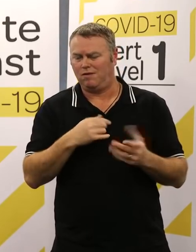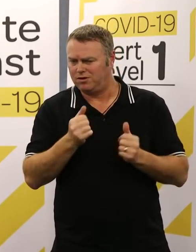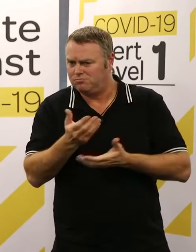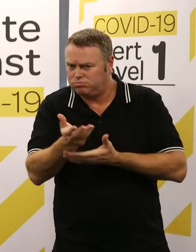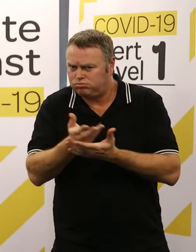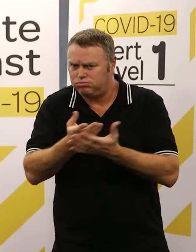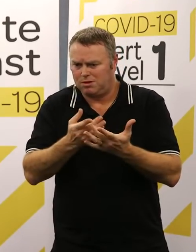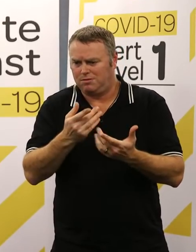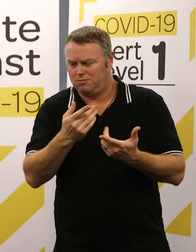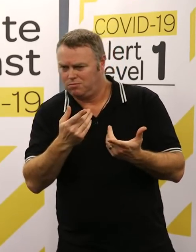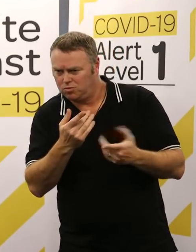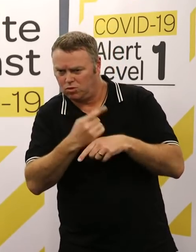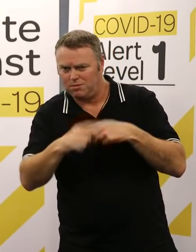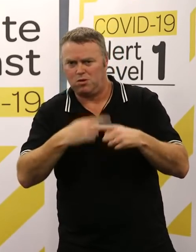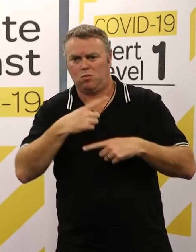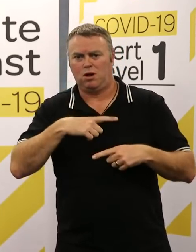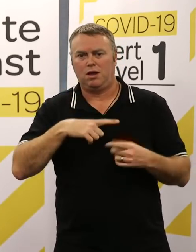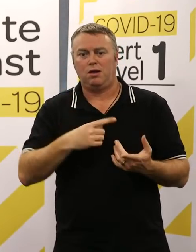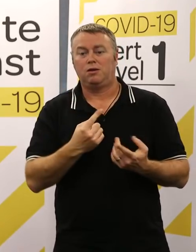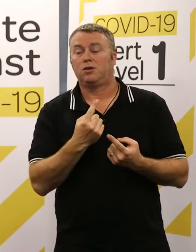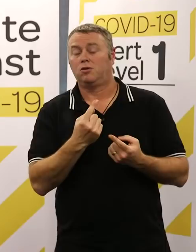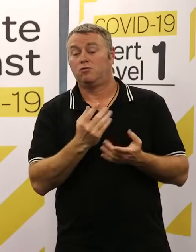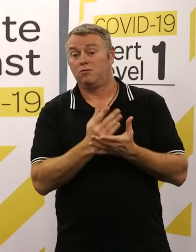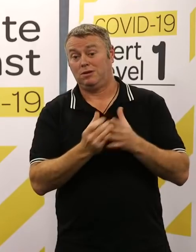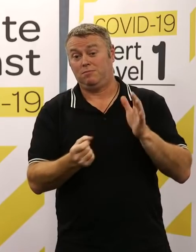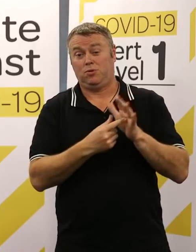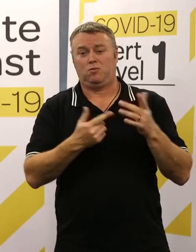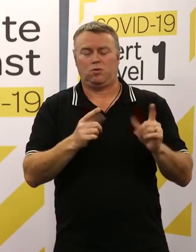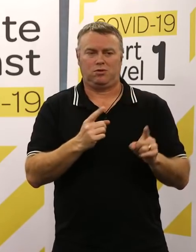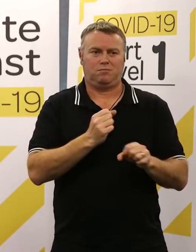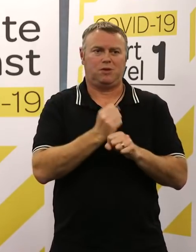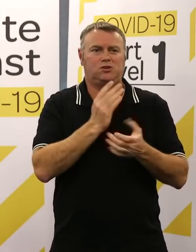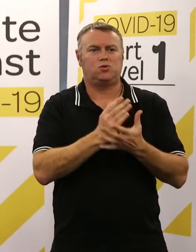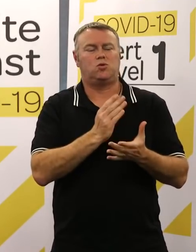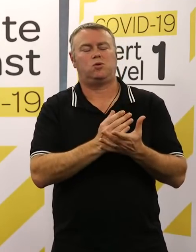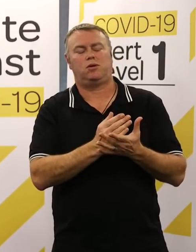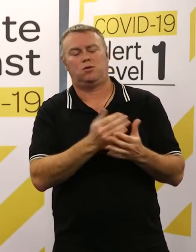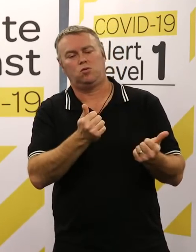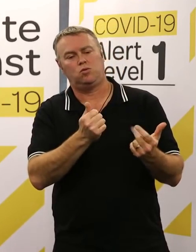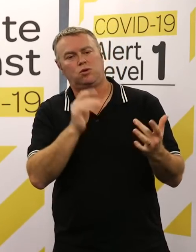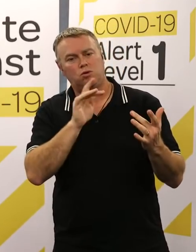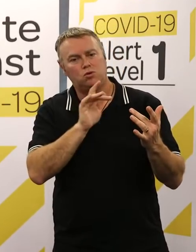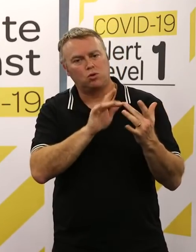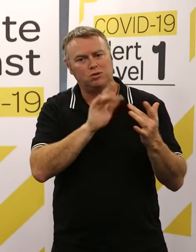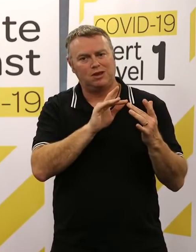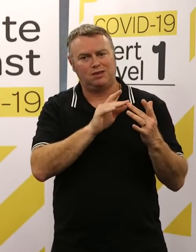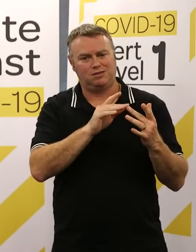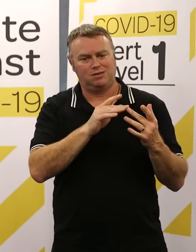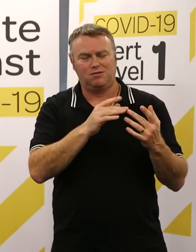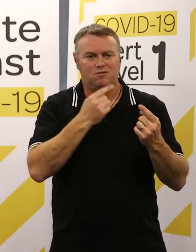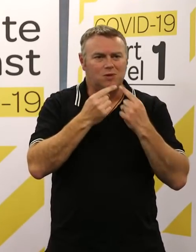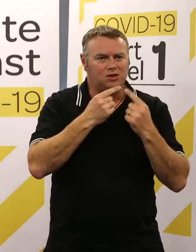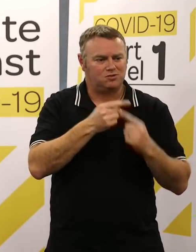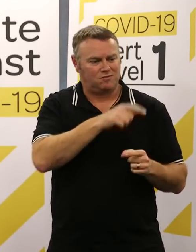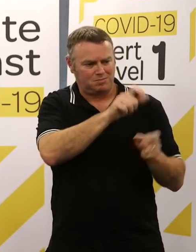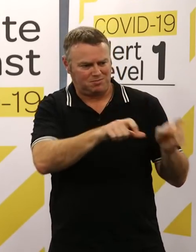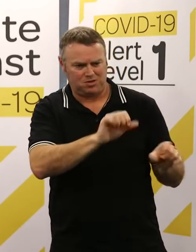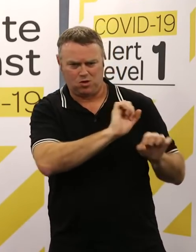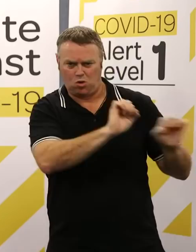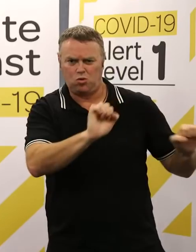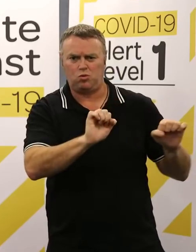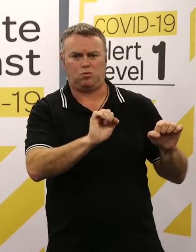really good contact information. And the system we've put in place to match people's national health index when they come in, and